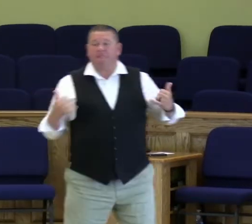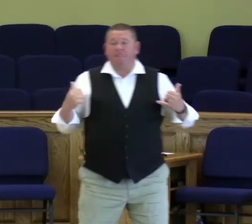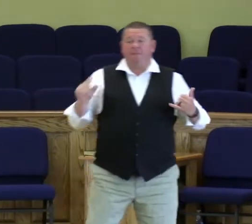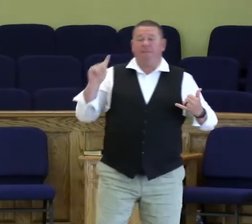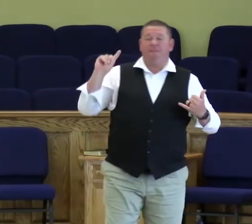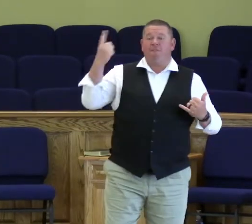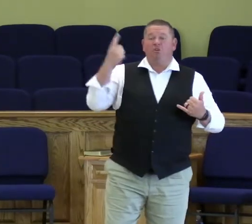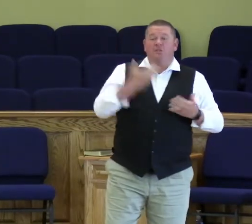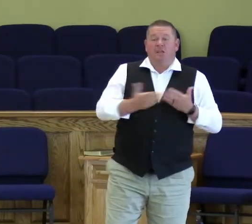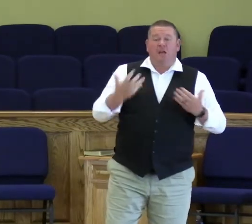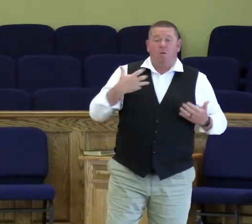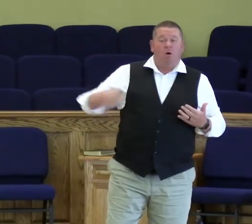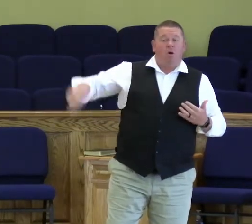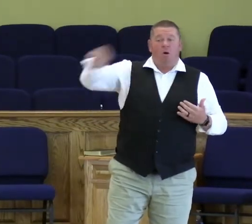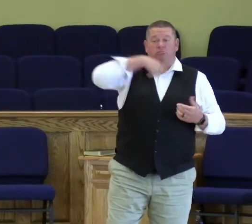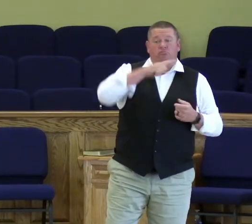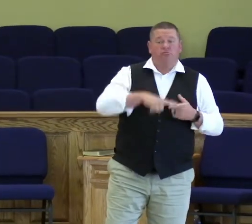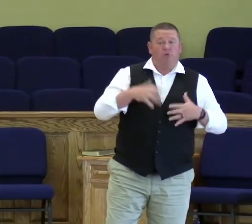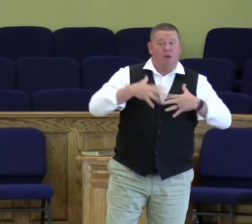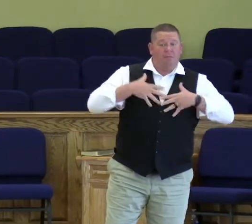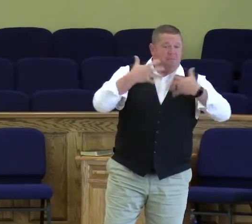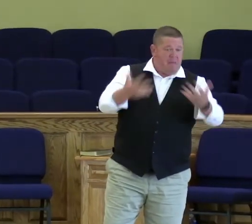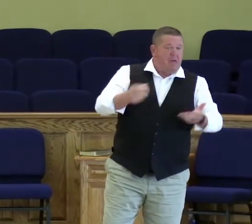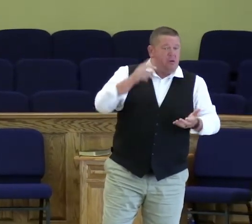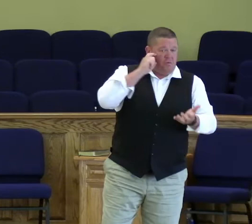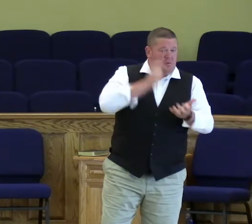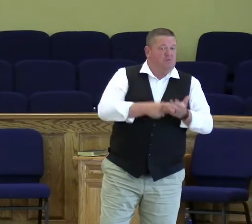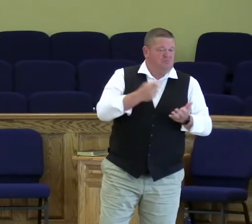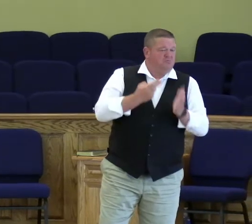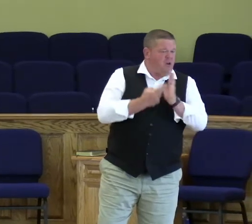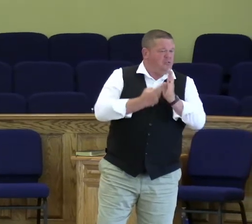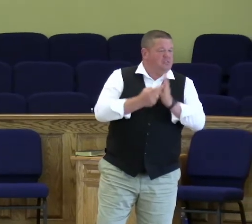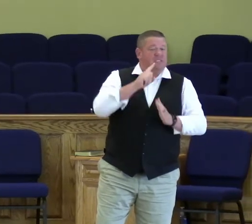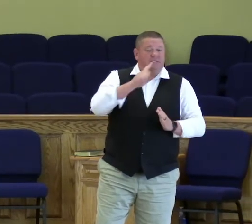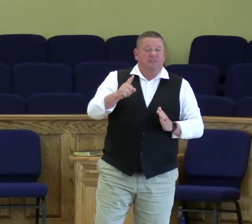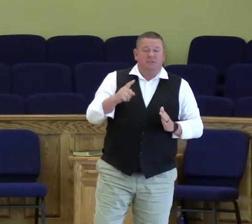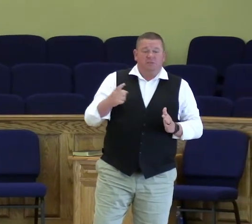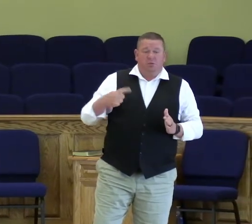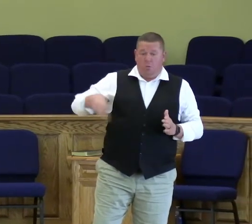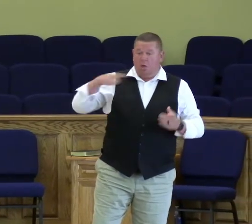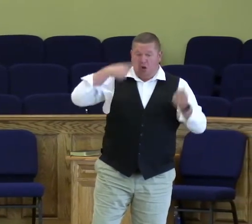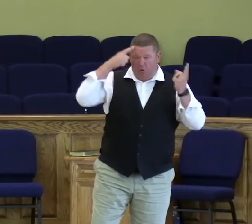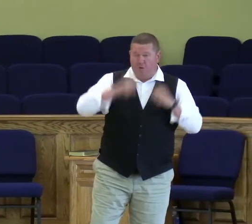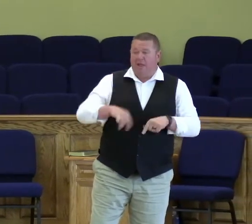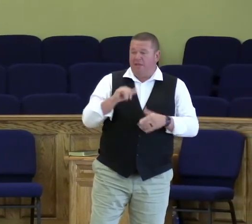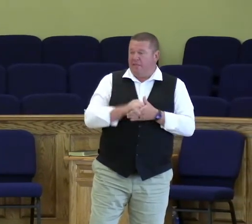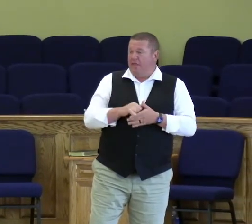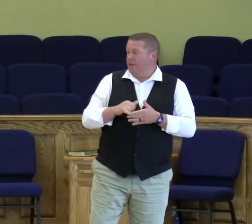now the first thing I want us all to, you know, confess or notice or be honest about is that we all agree